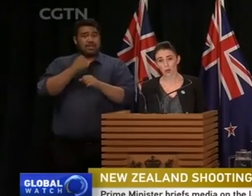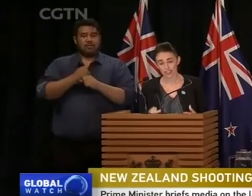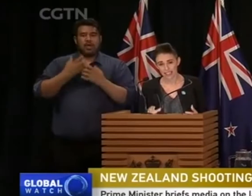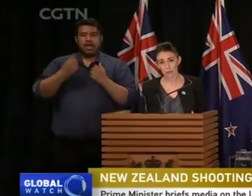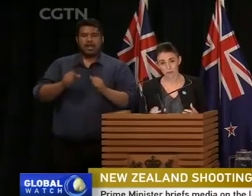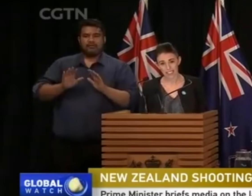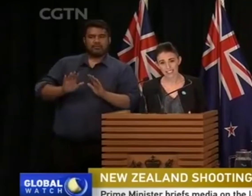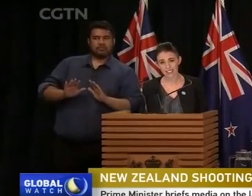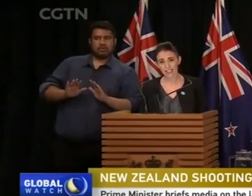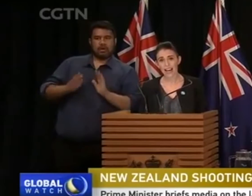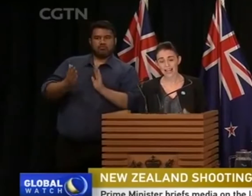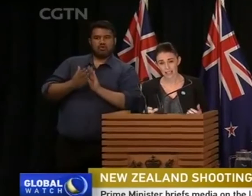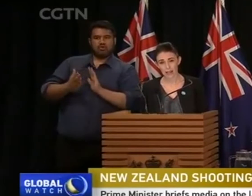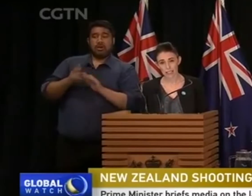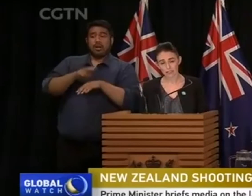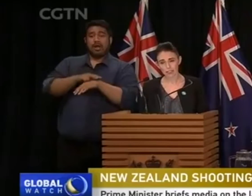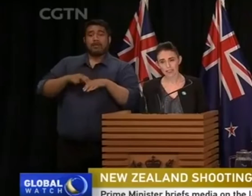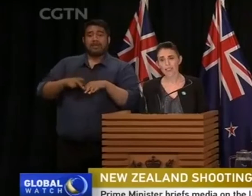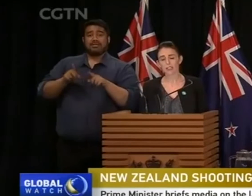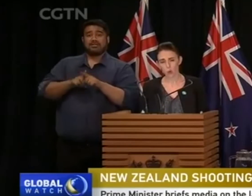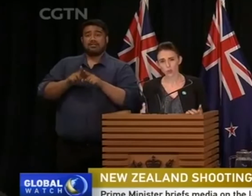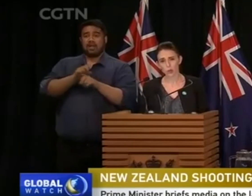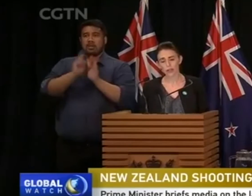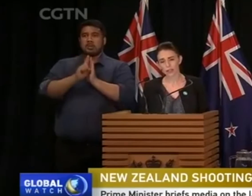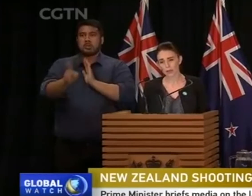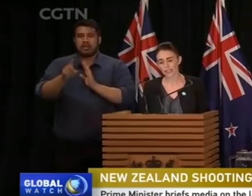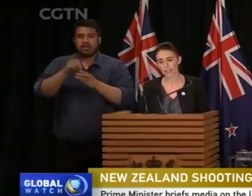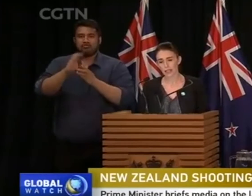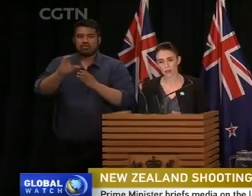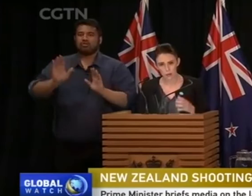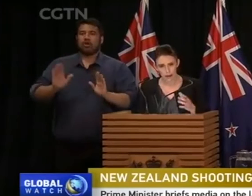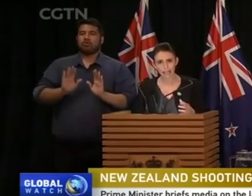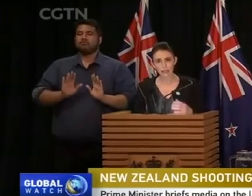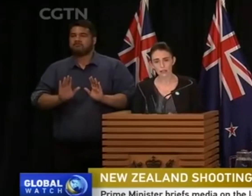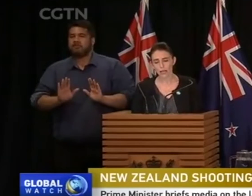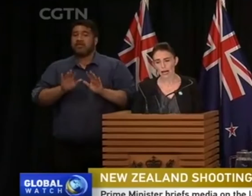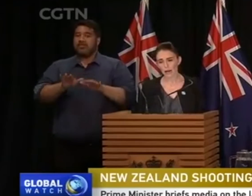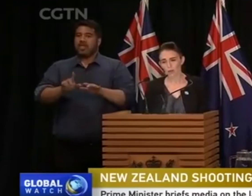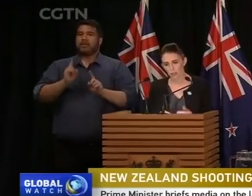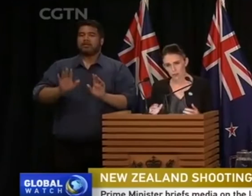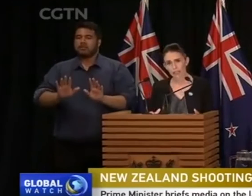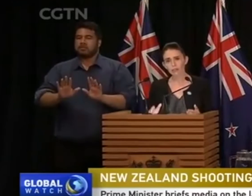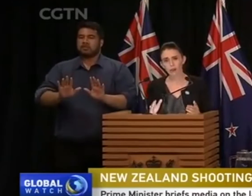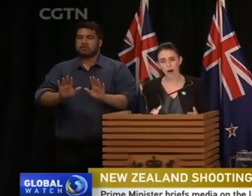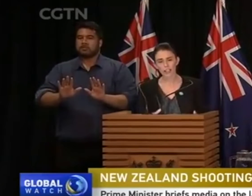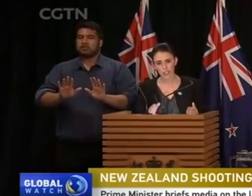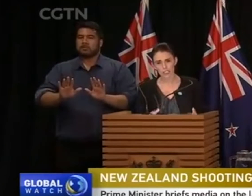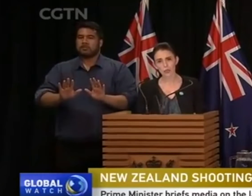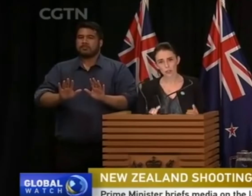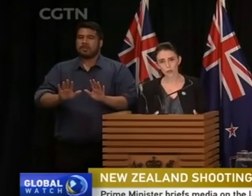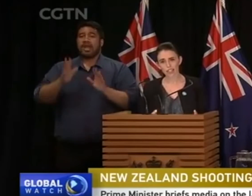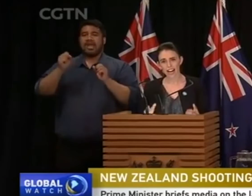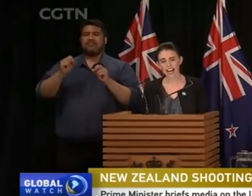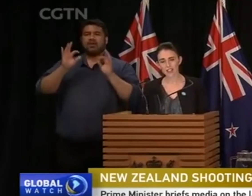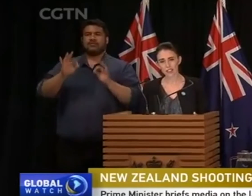approach with their presence and their activities. It's also one of the reasons that we remain with a threat level of high, just